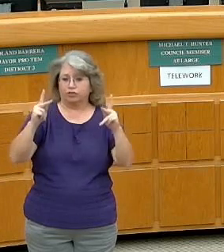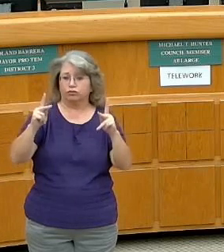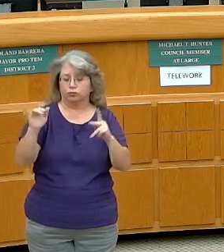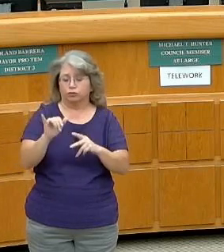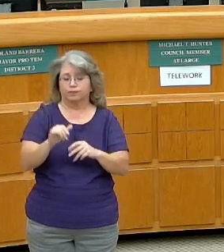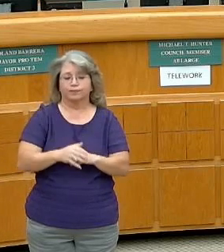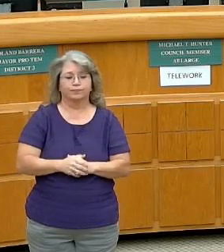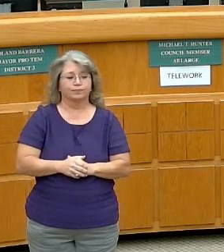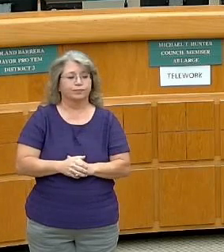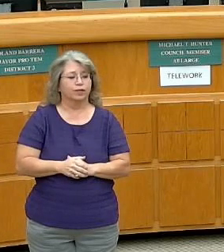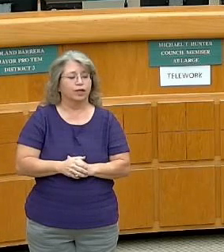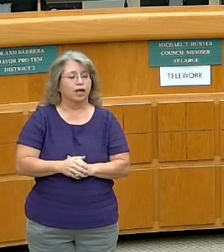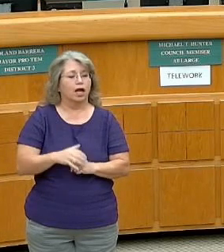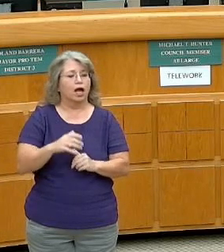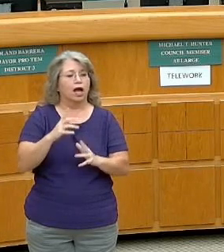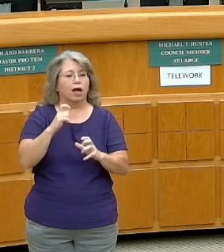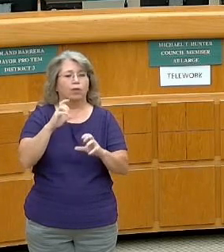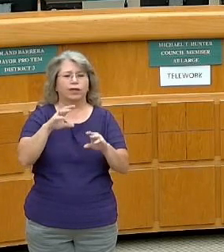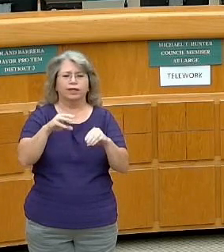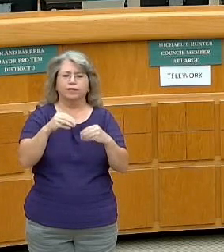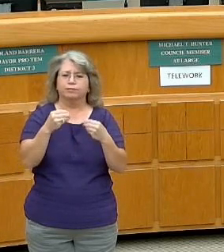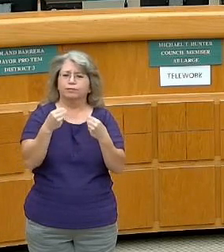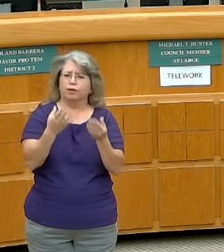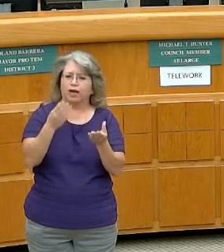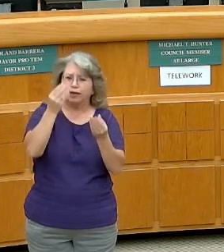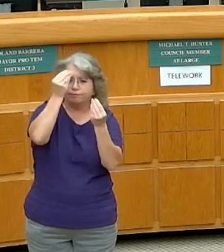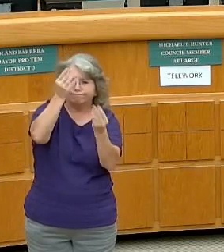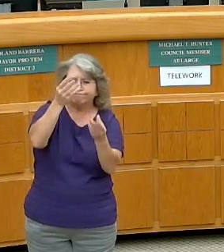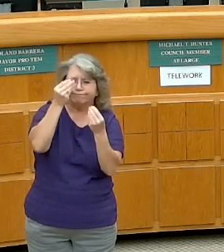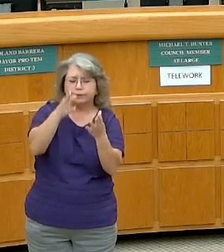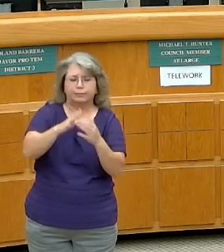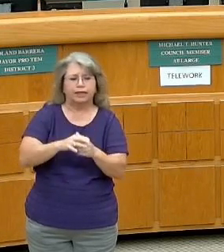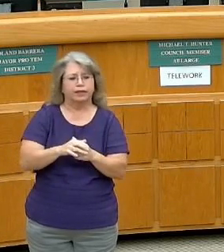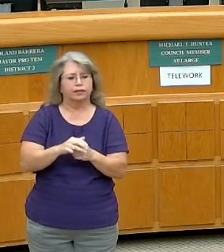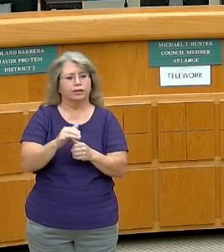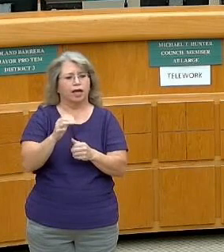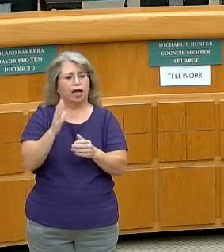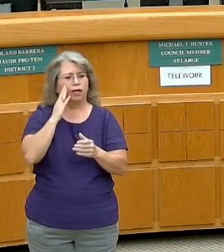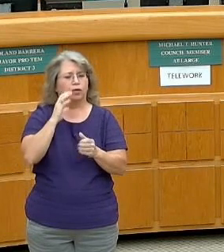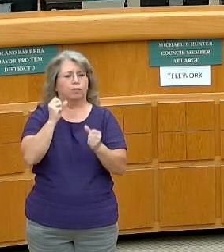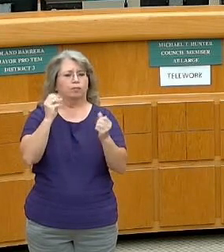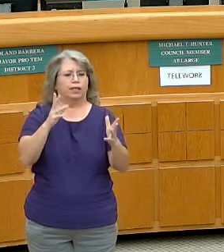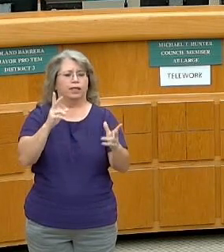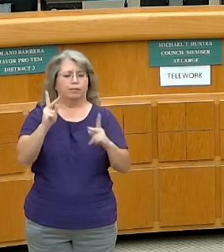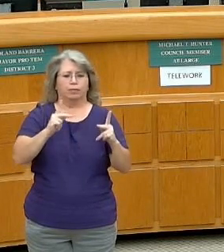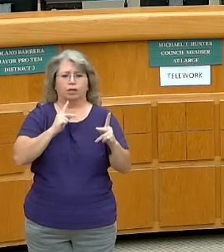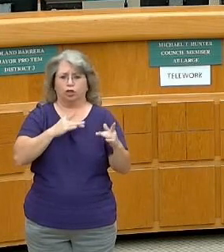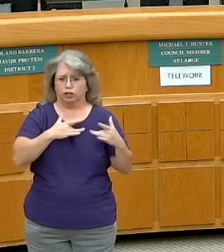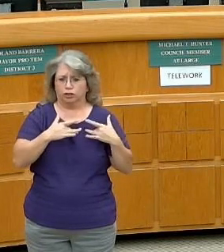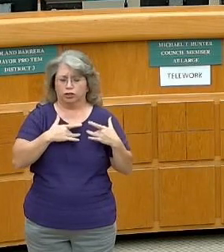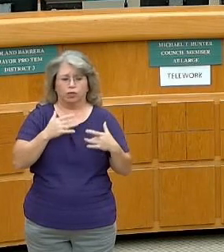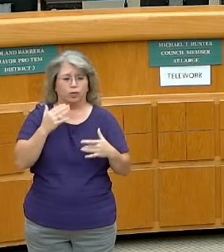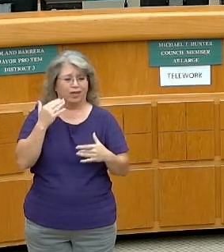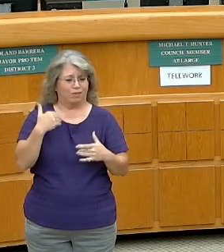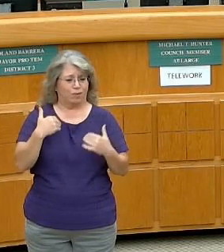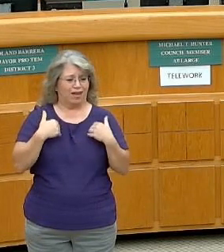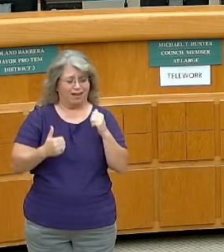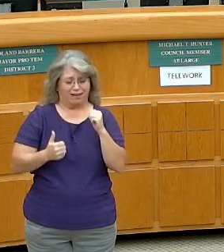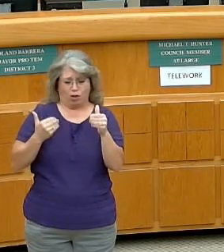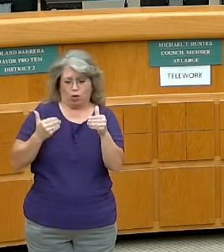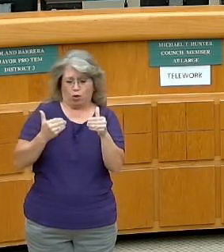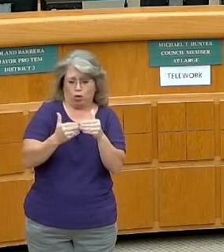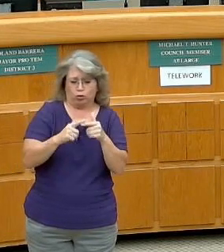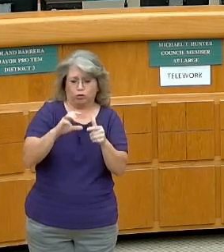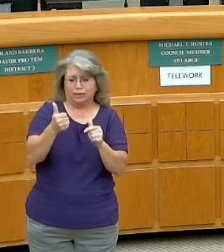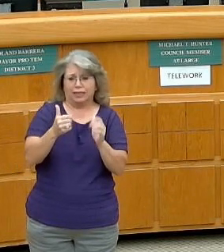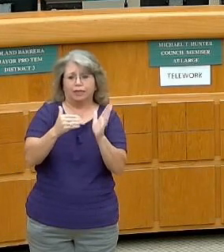update as well because I know a lot of people are also concerned. We've had almost 10 million people file unemployment recently, and so the